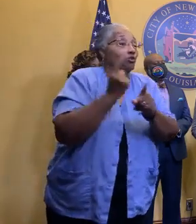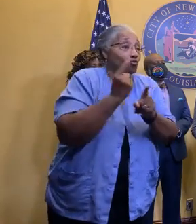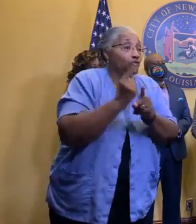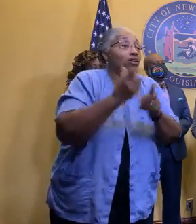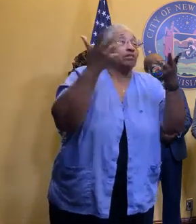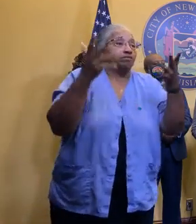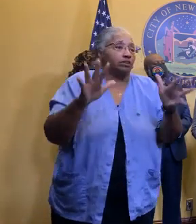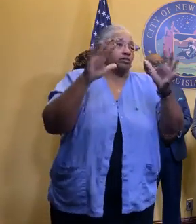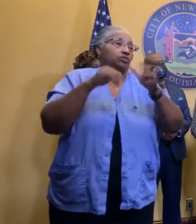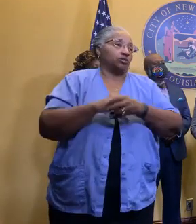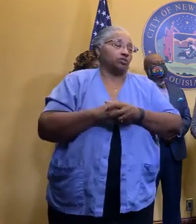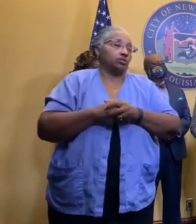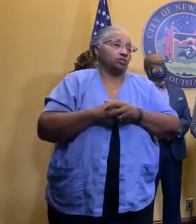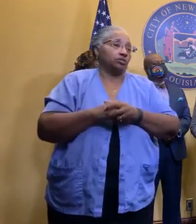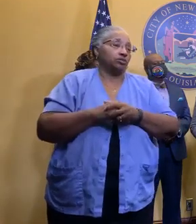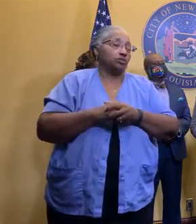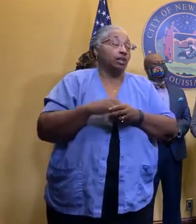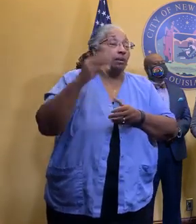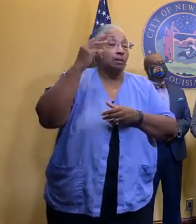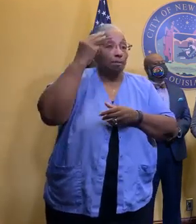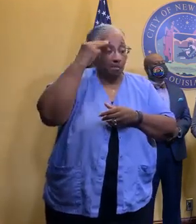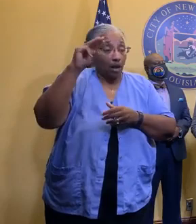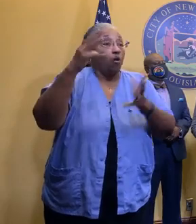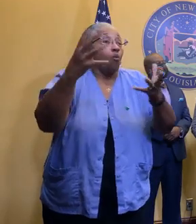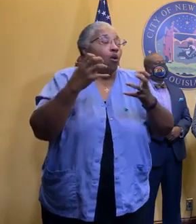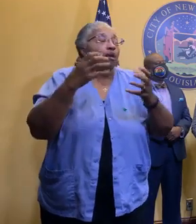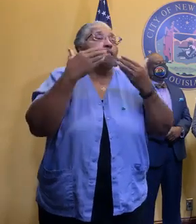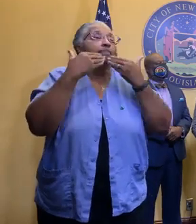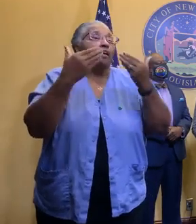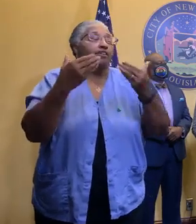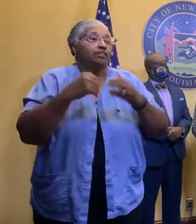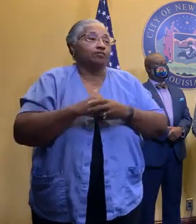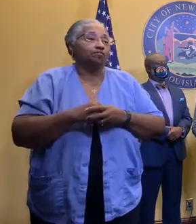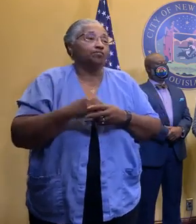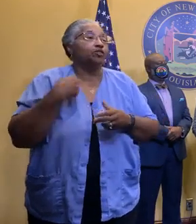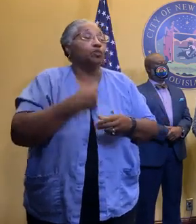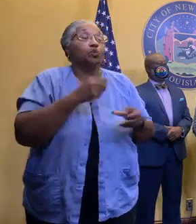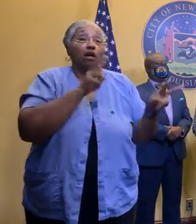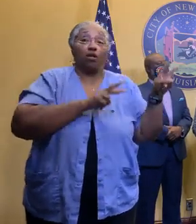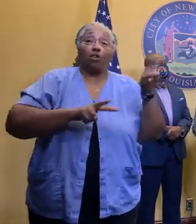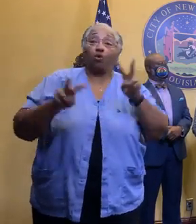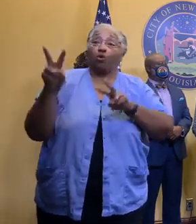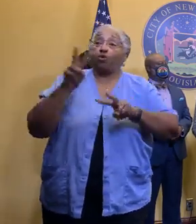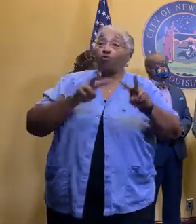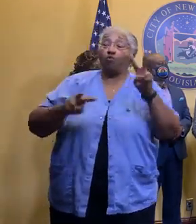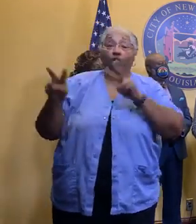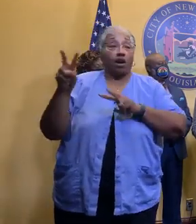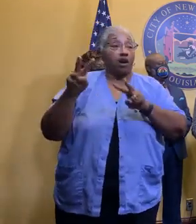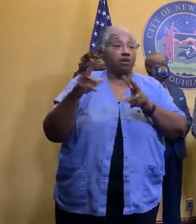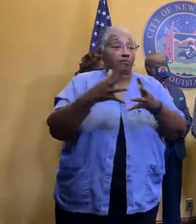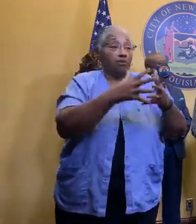done. Mayor, I want to thank you. We look around this country,